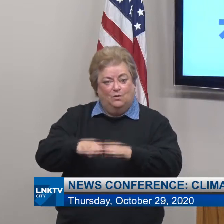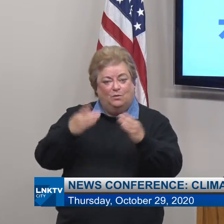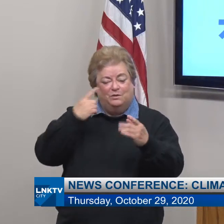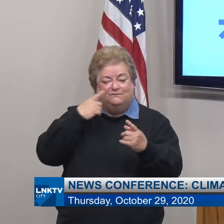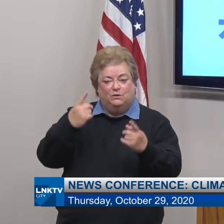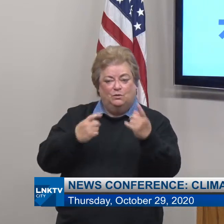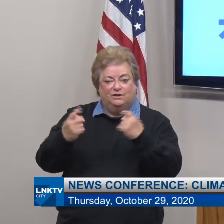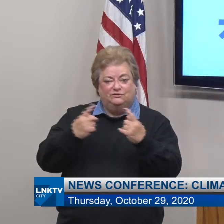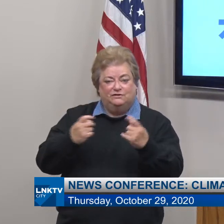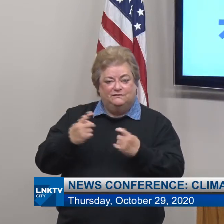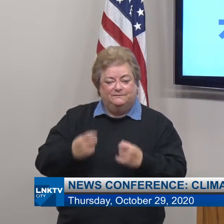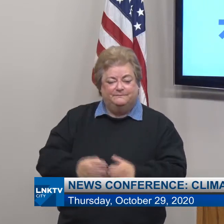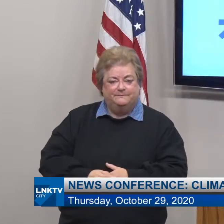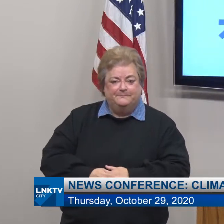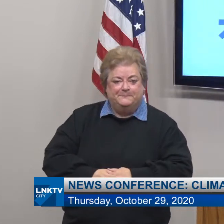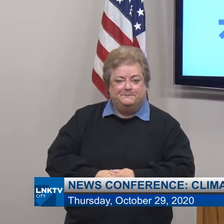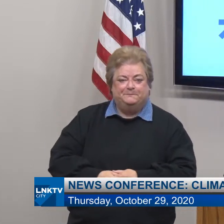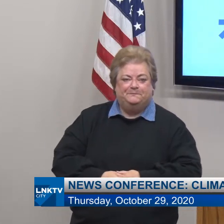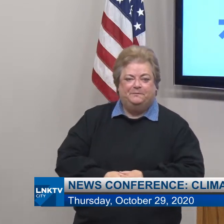questions.